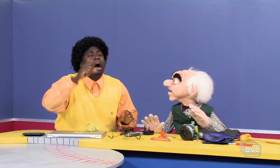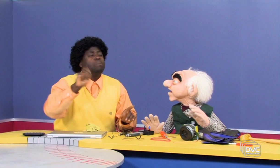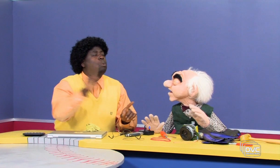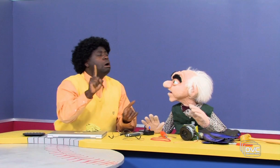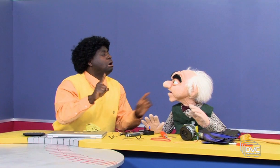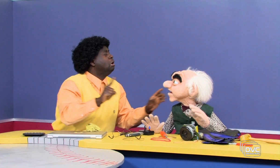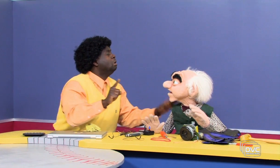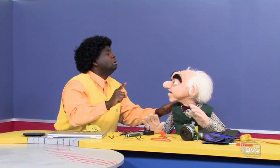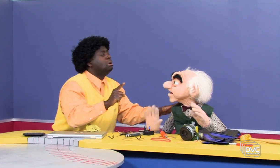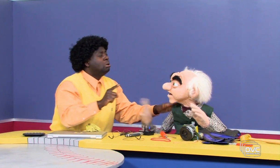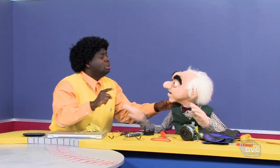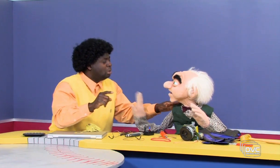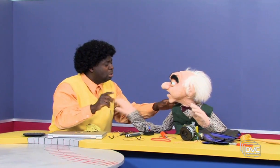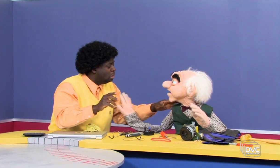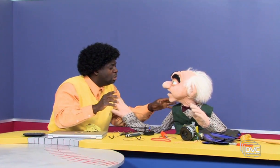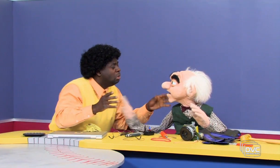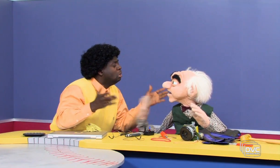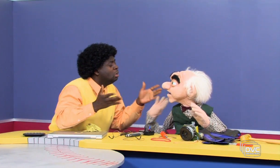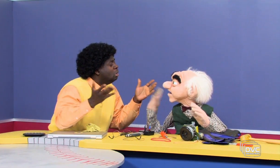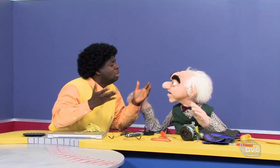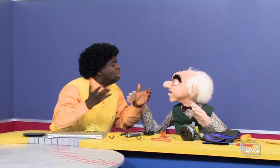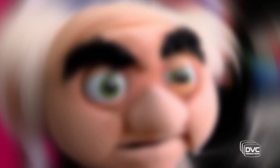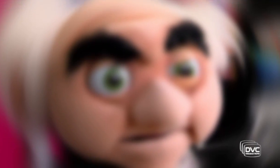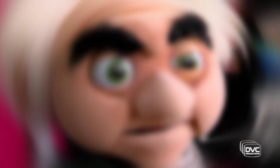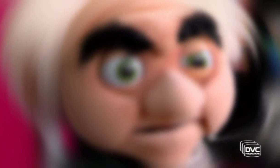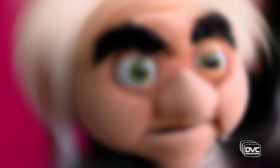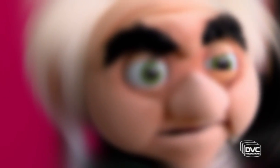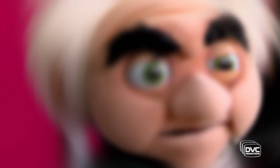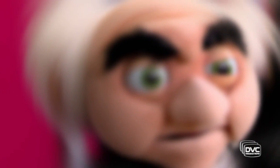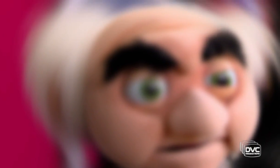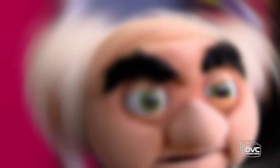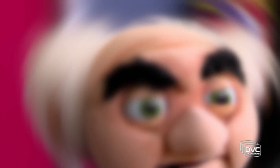Where's Pops? I'm here. Hey.